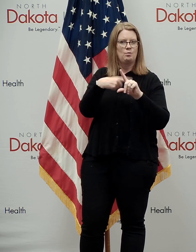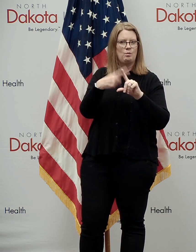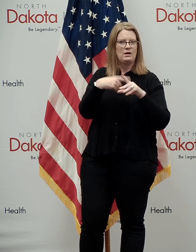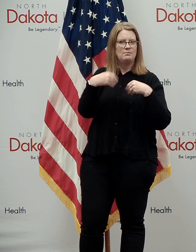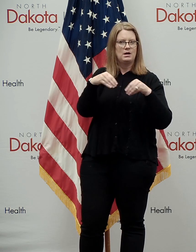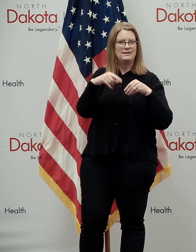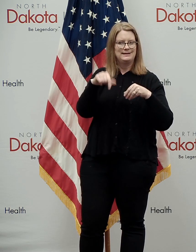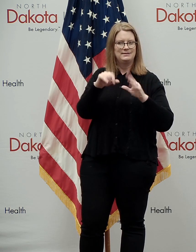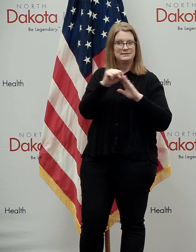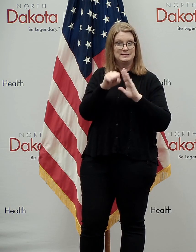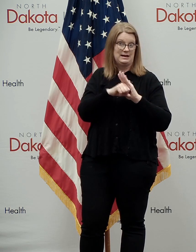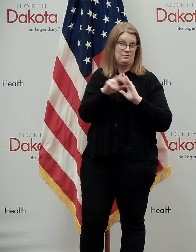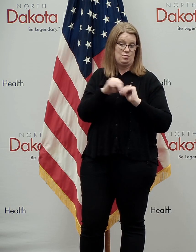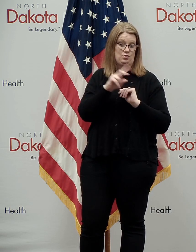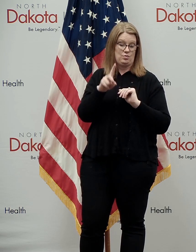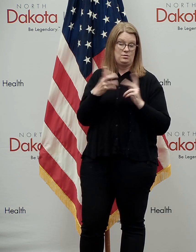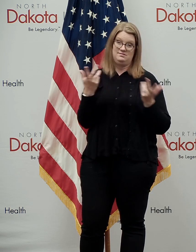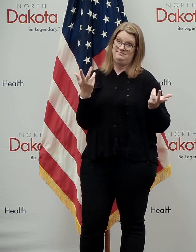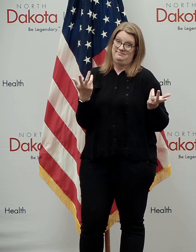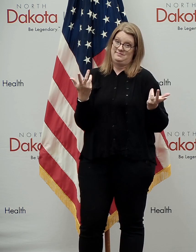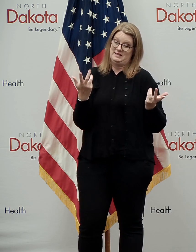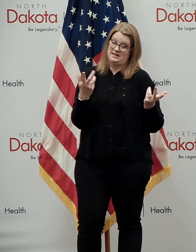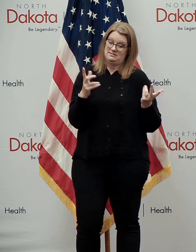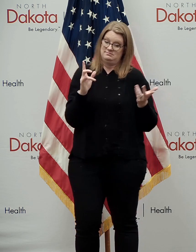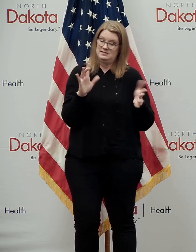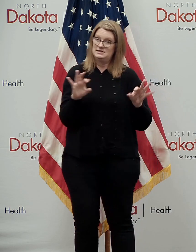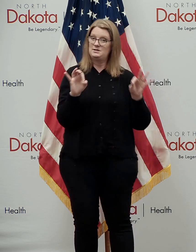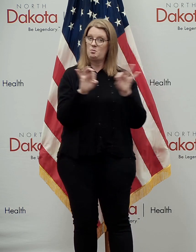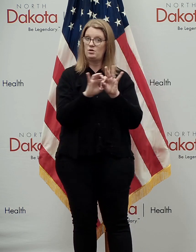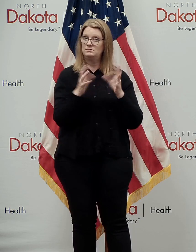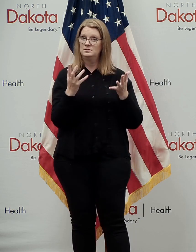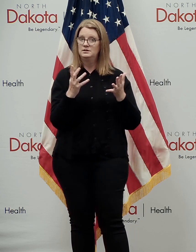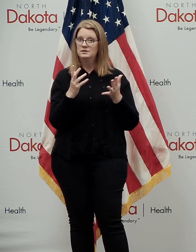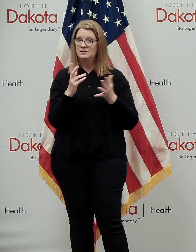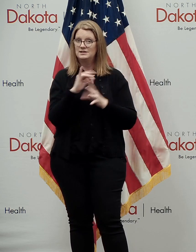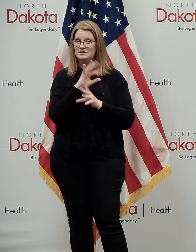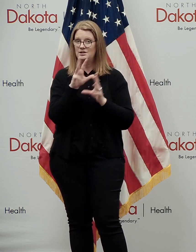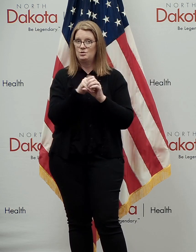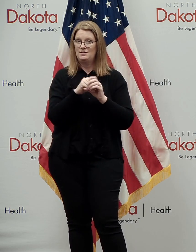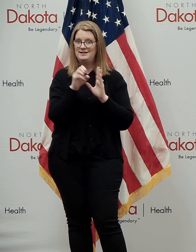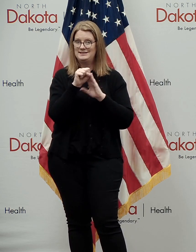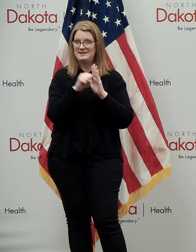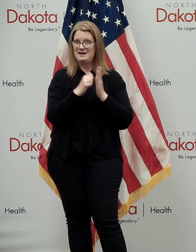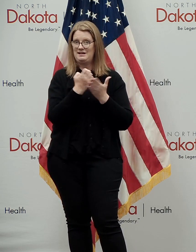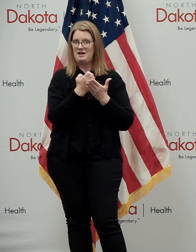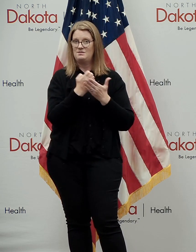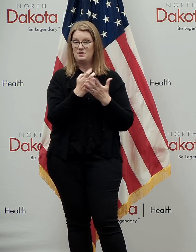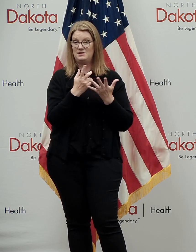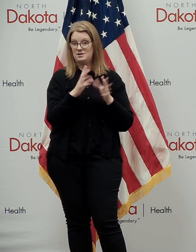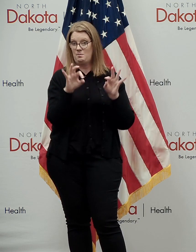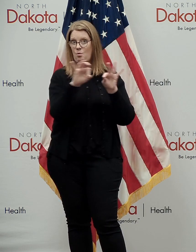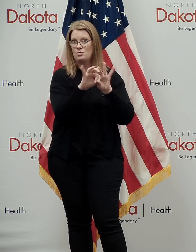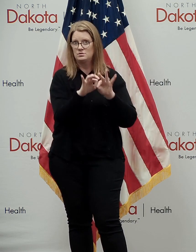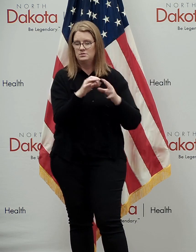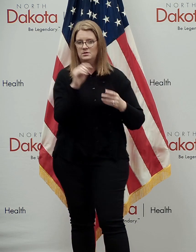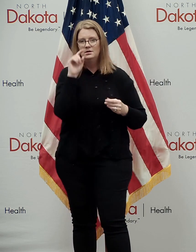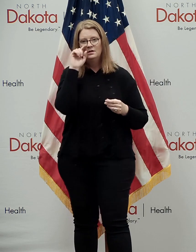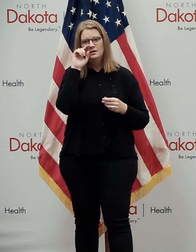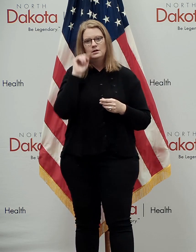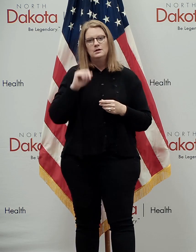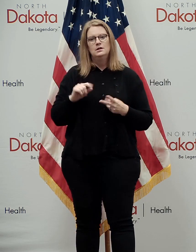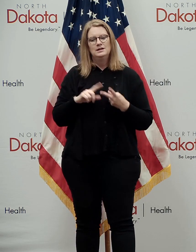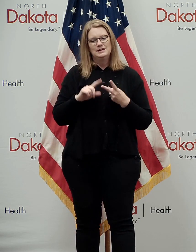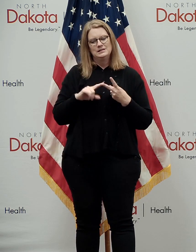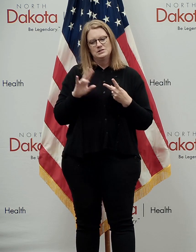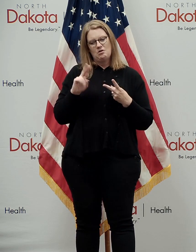Dakota, which is a big, that real estate chunk is a big chunk of our state economy as well. So the other one with unemployment insurance is a